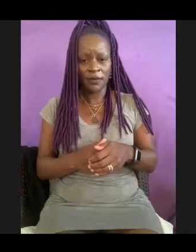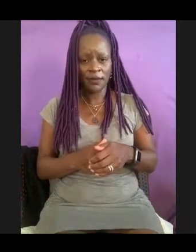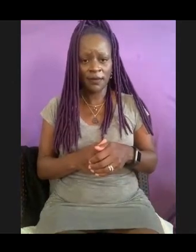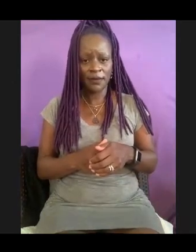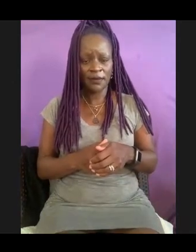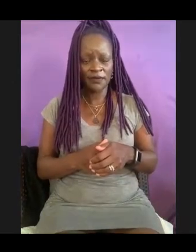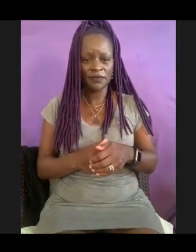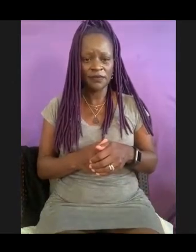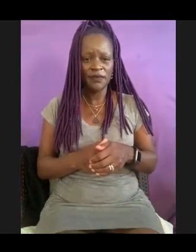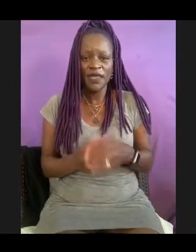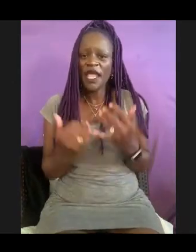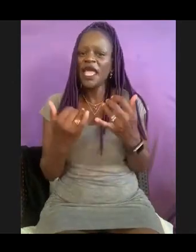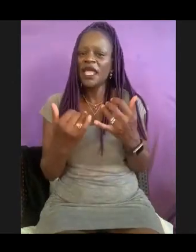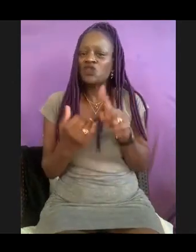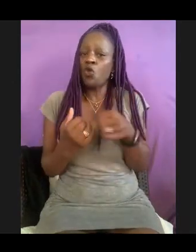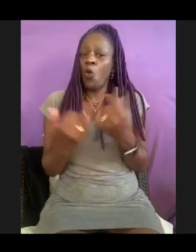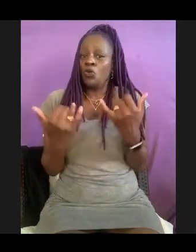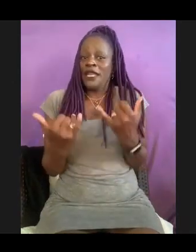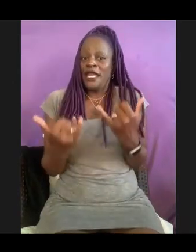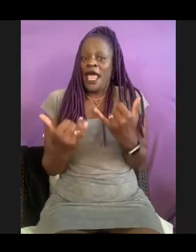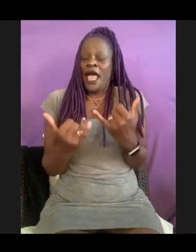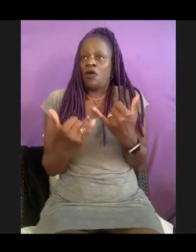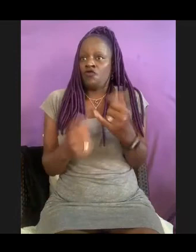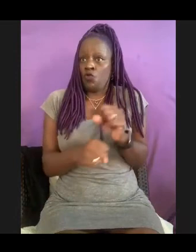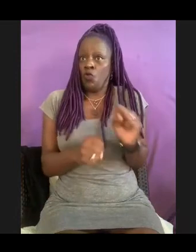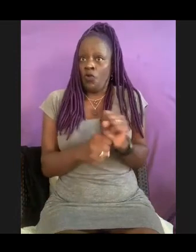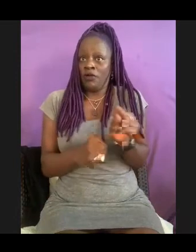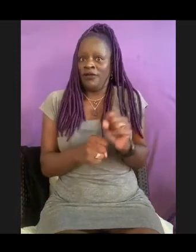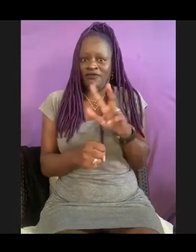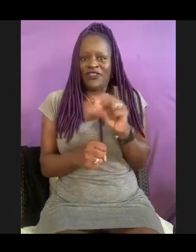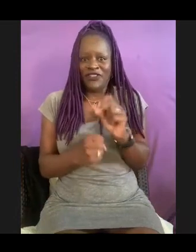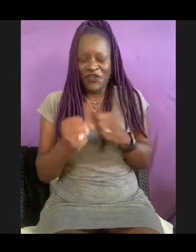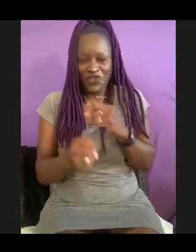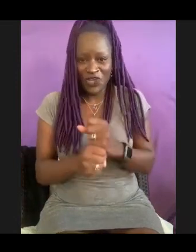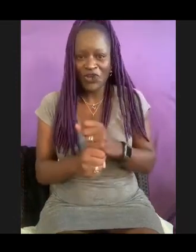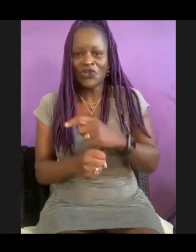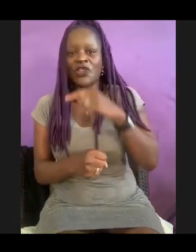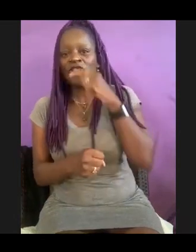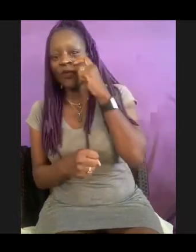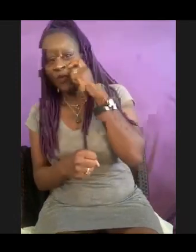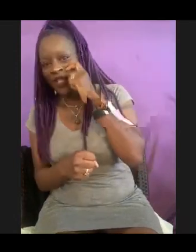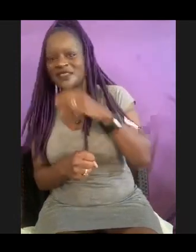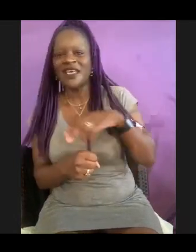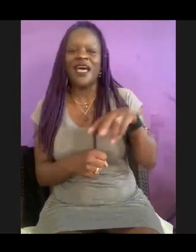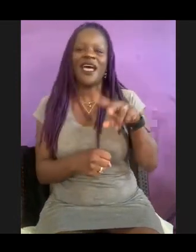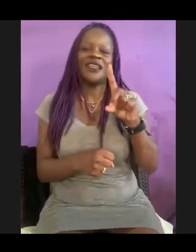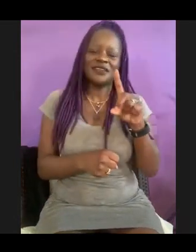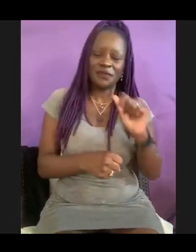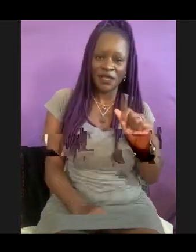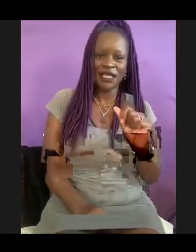It's only now, after 30 years of work, that race is at the disability